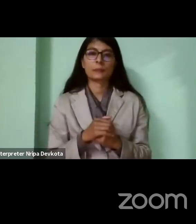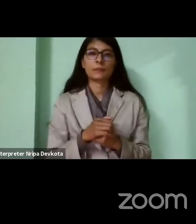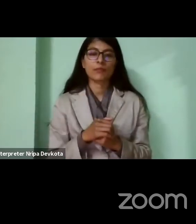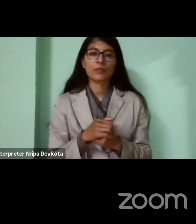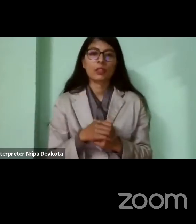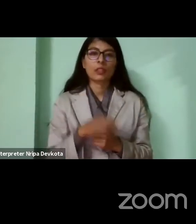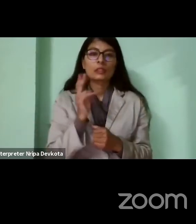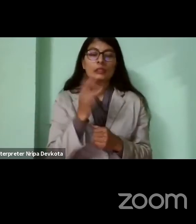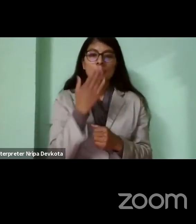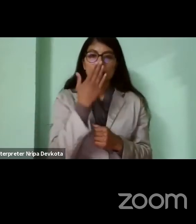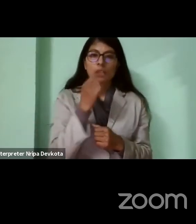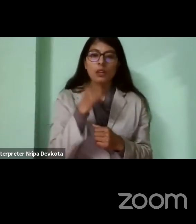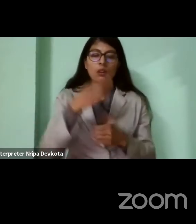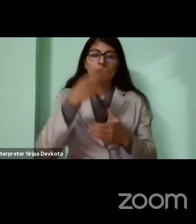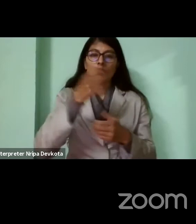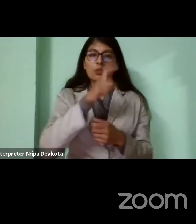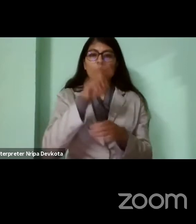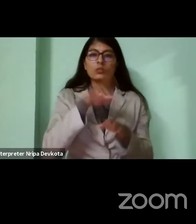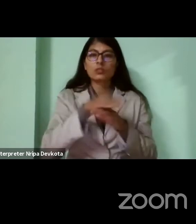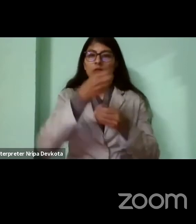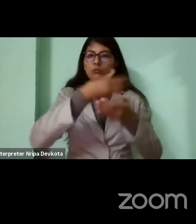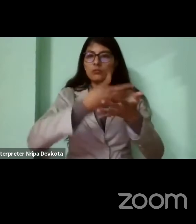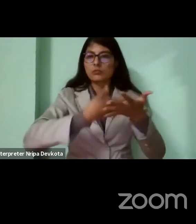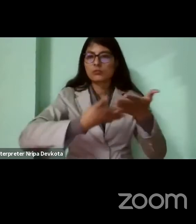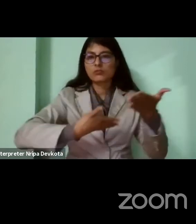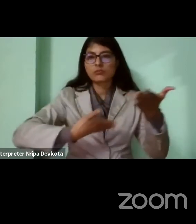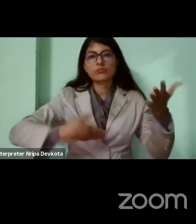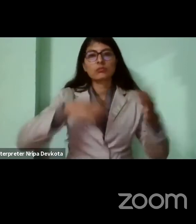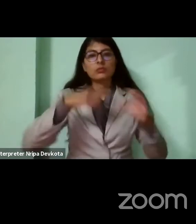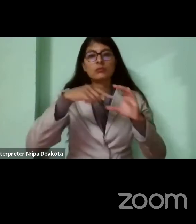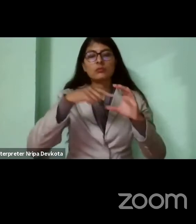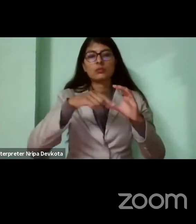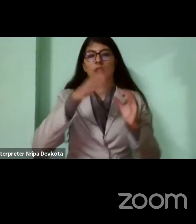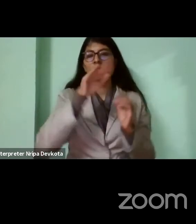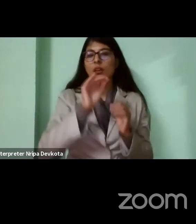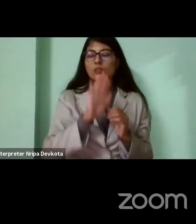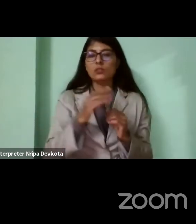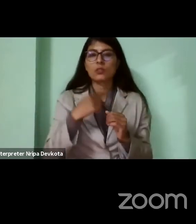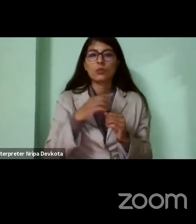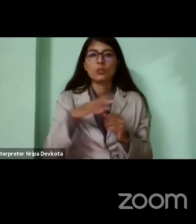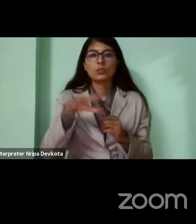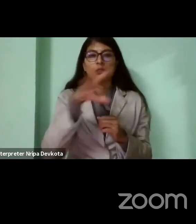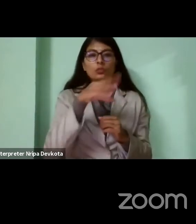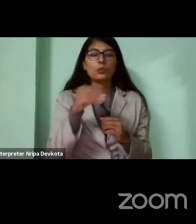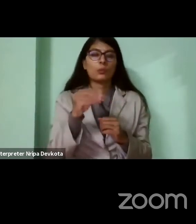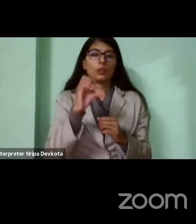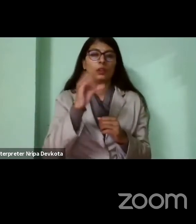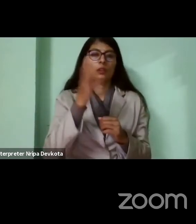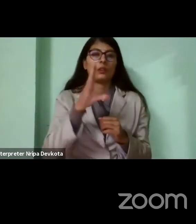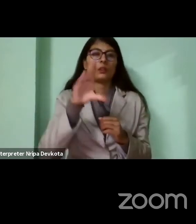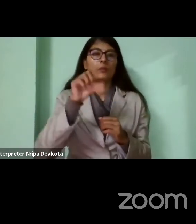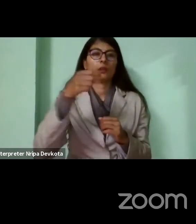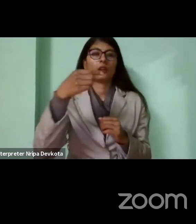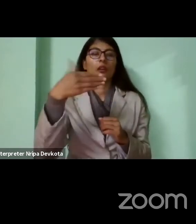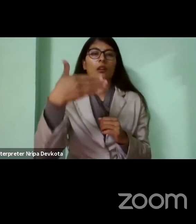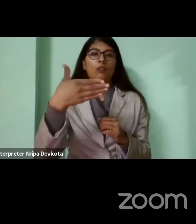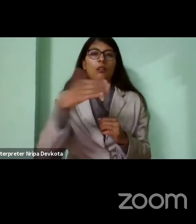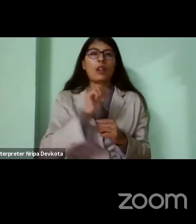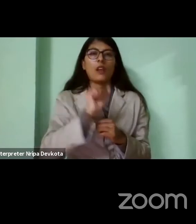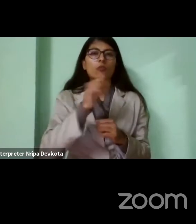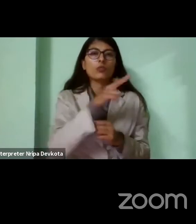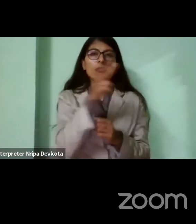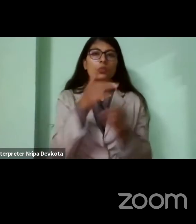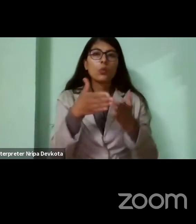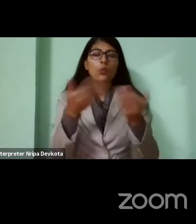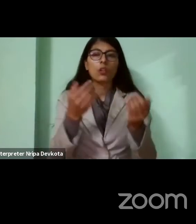There've been a list of questions on the chat box. And if I can request all the panelists who can to maybe turn their videos on, we